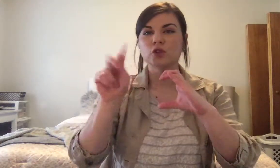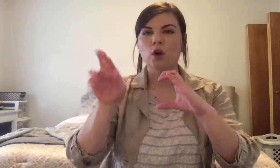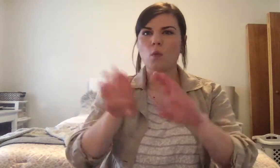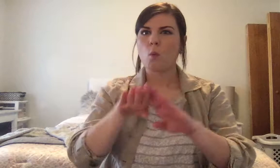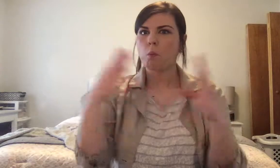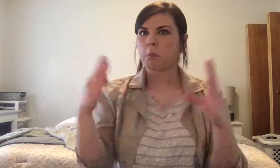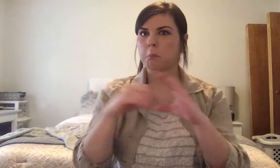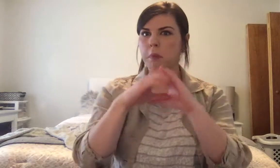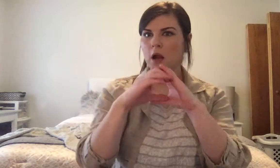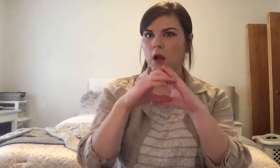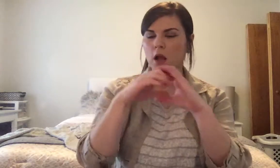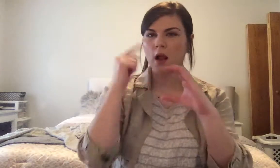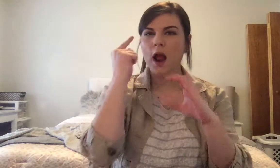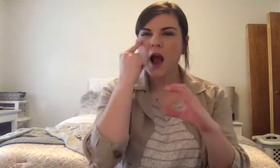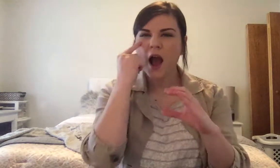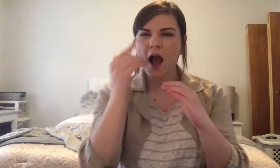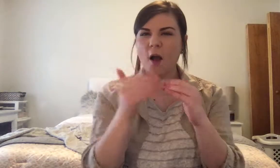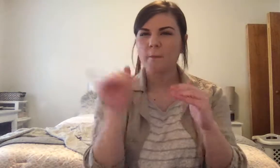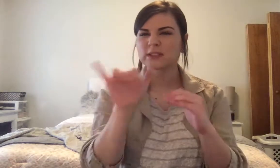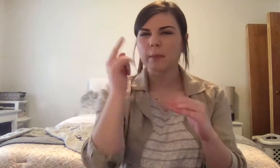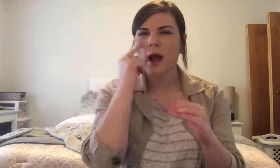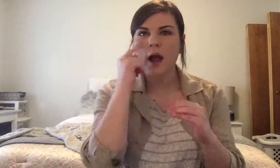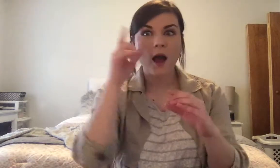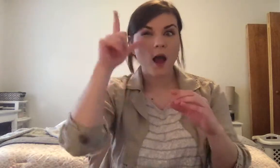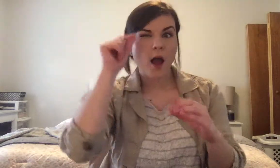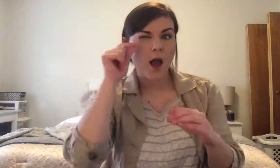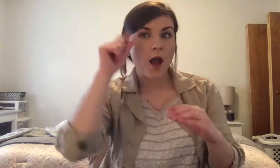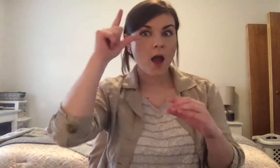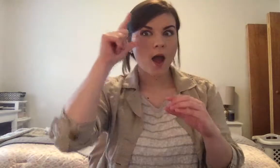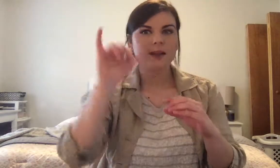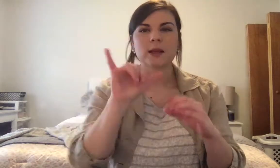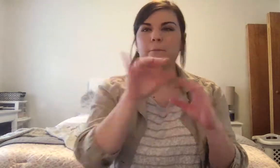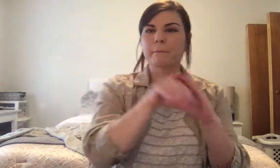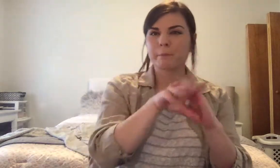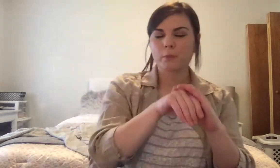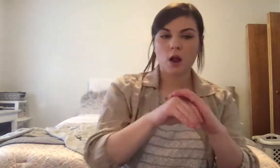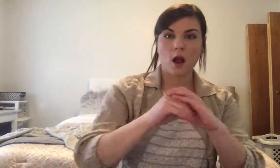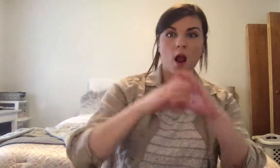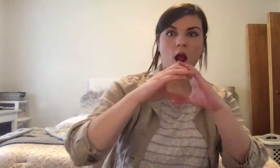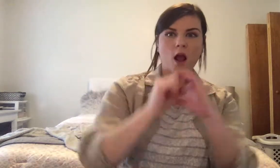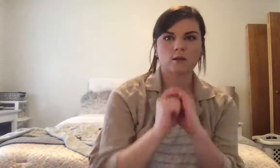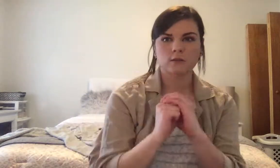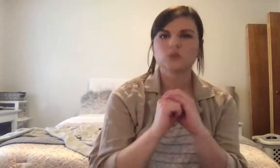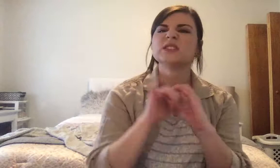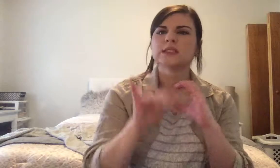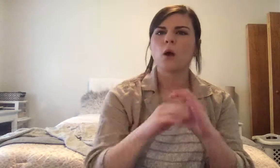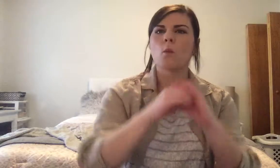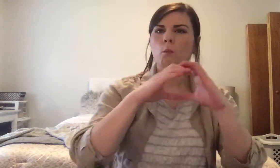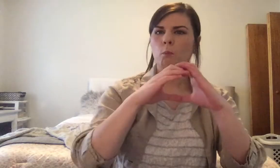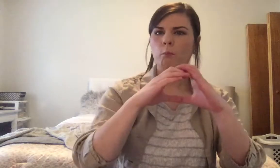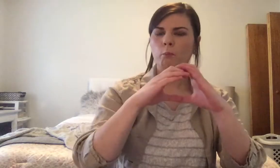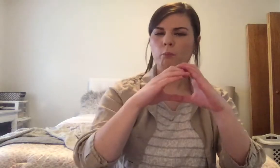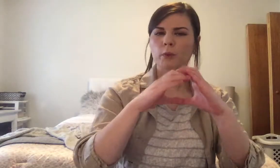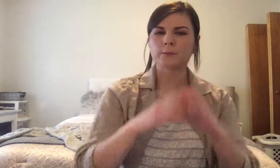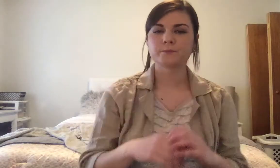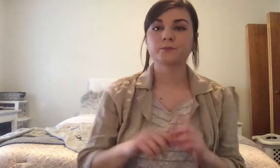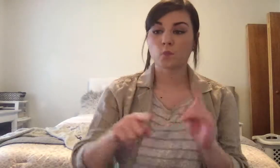the eyelid. So the eyelid's always closed, and when you push the camera to take the button, when you push the button to take the